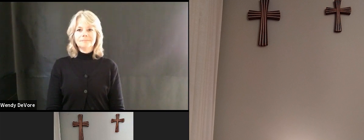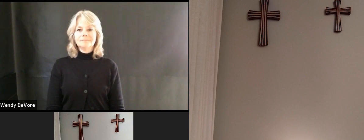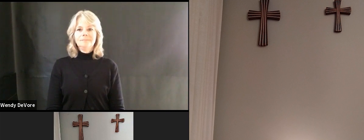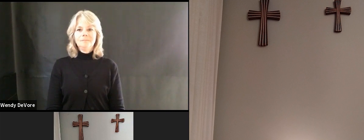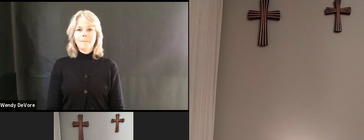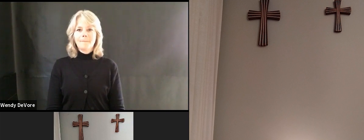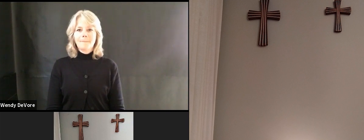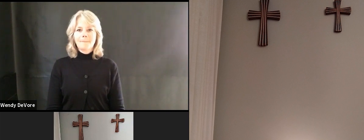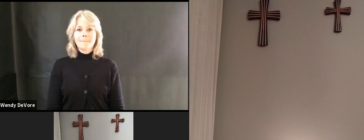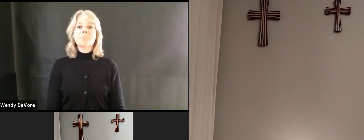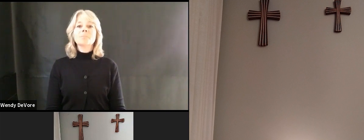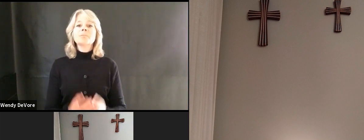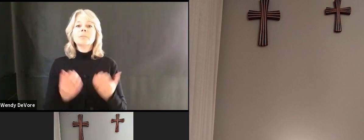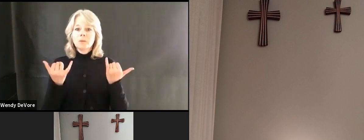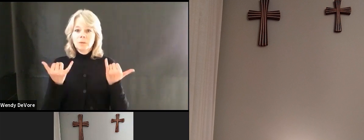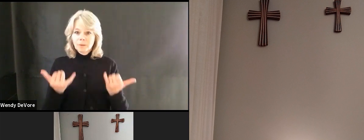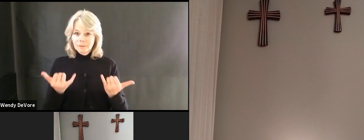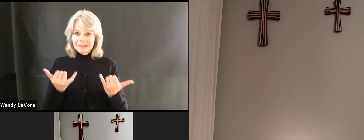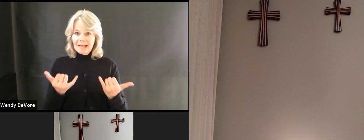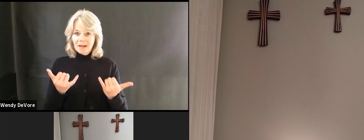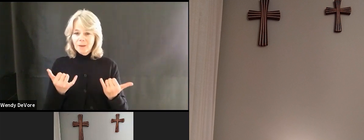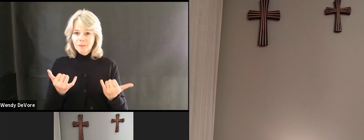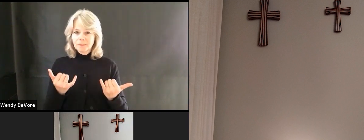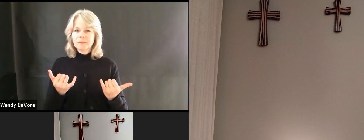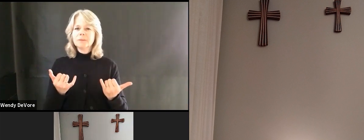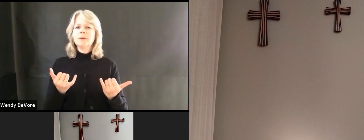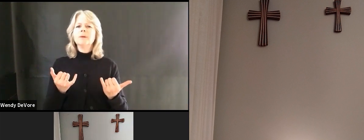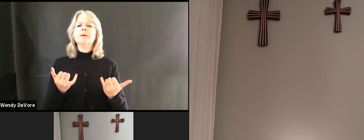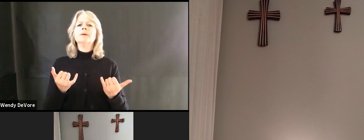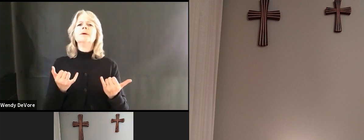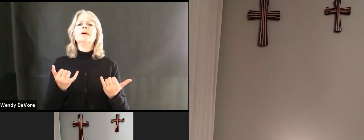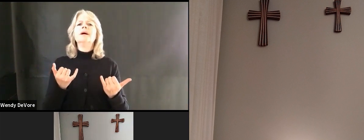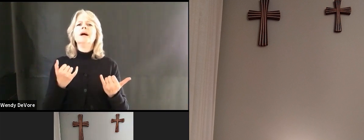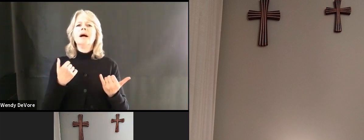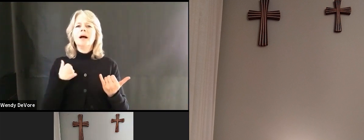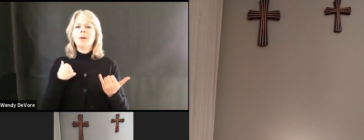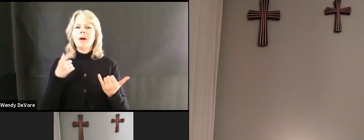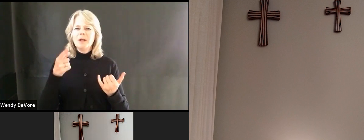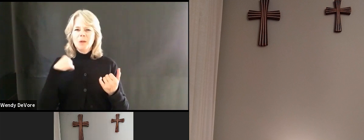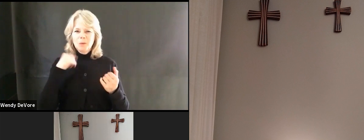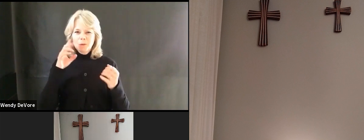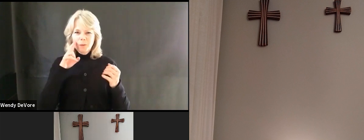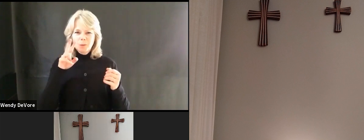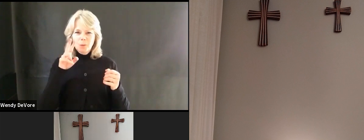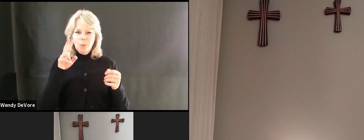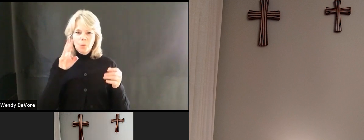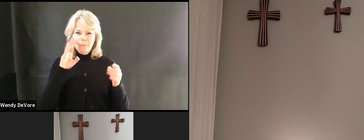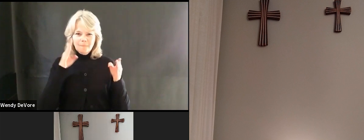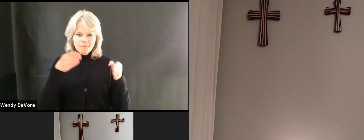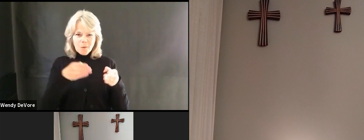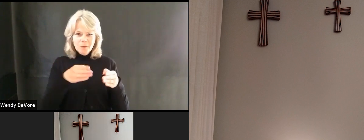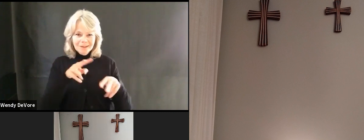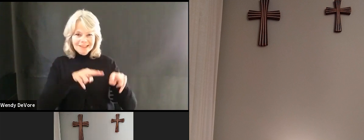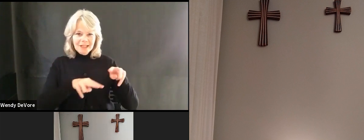So at this time, I invite you to focus in on the candle flame.